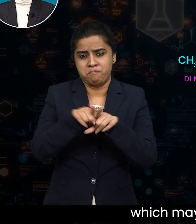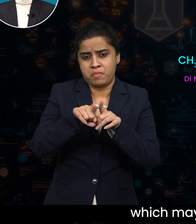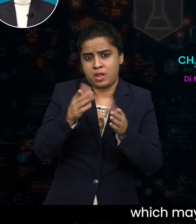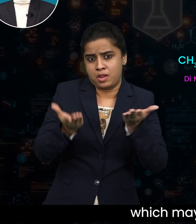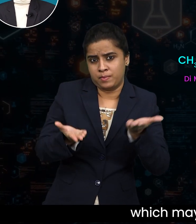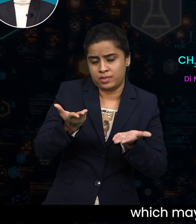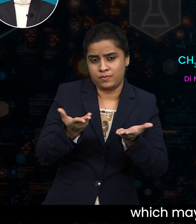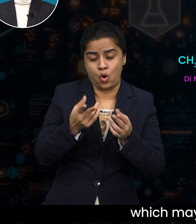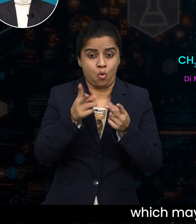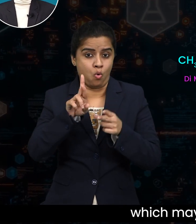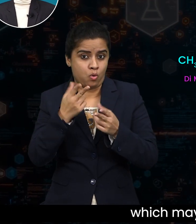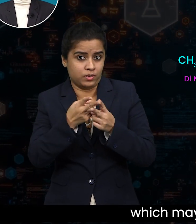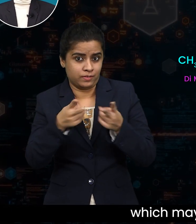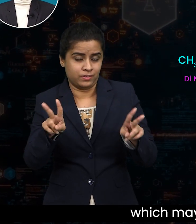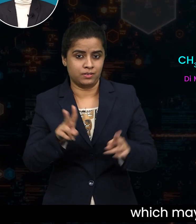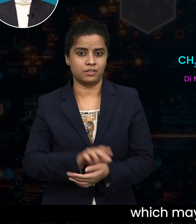or different.